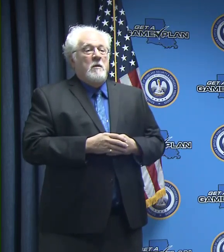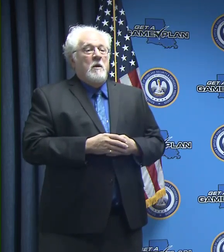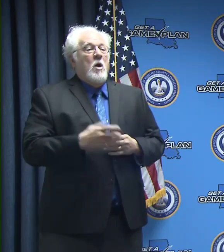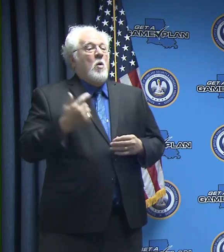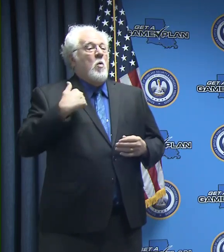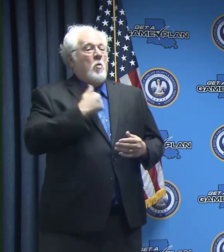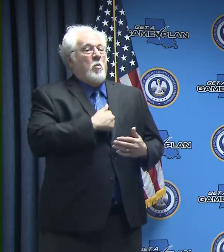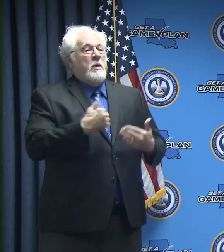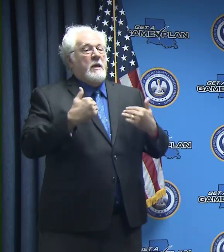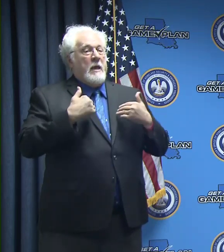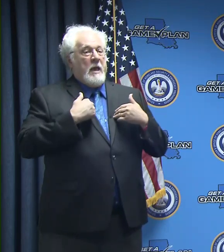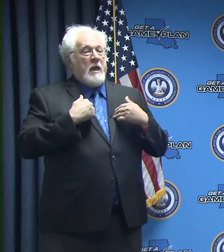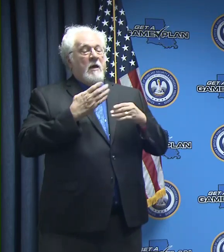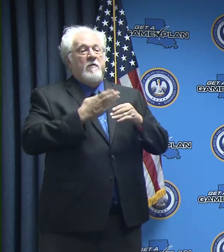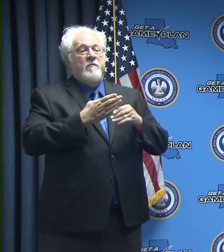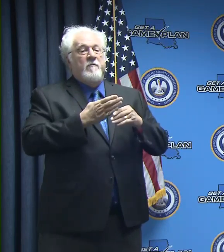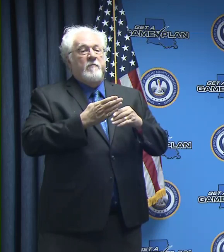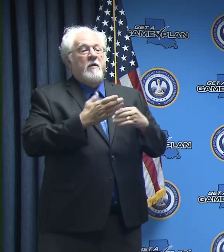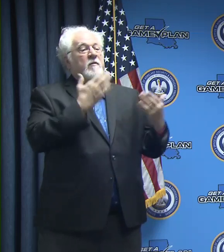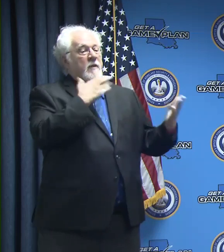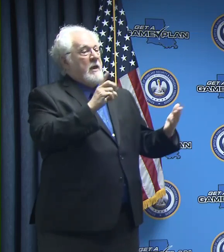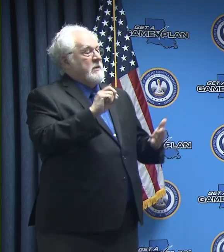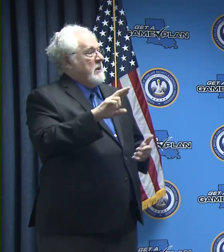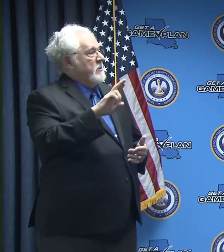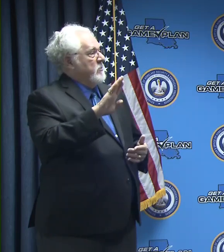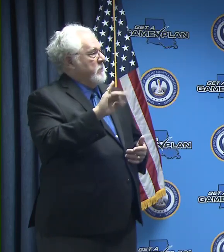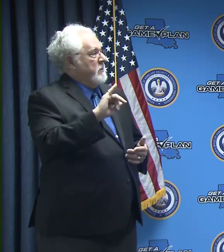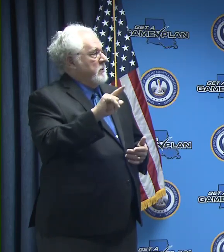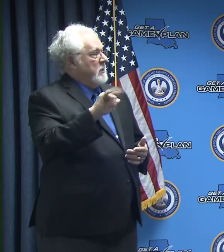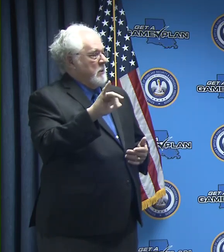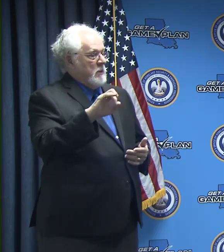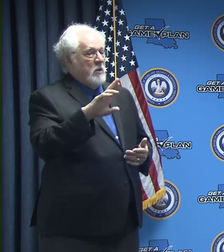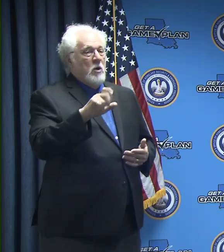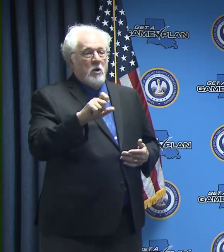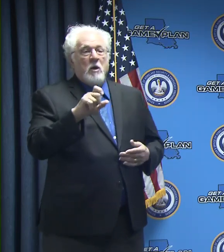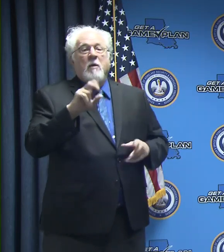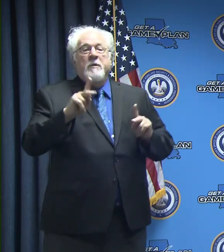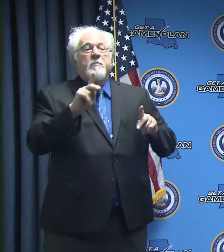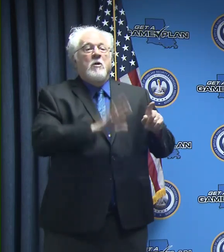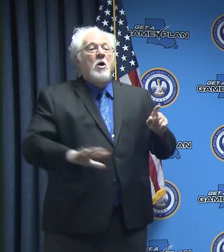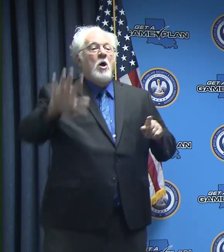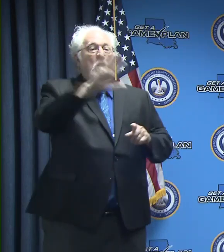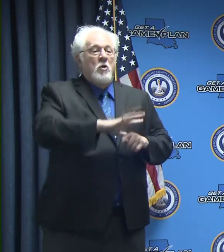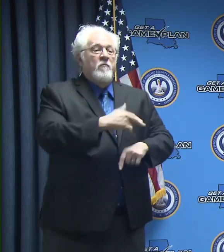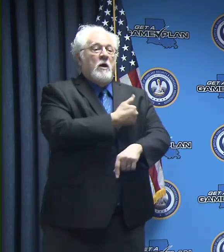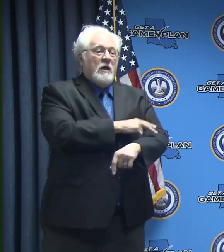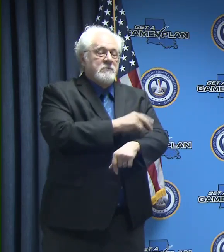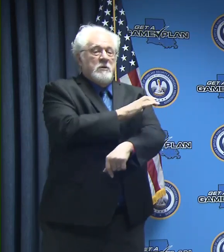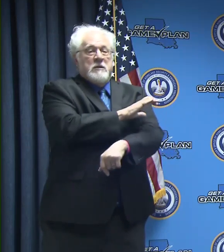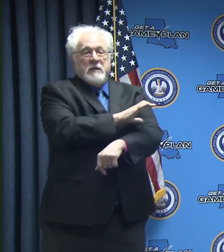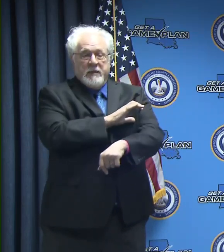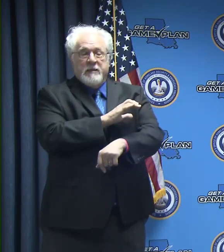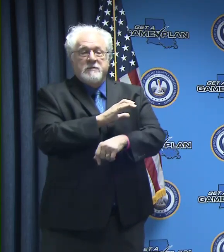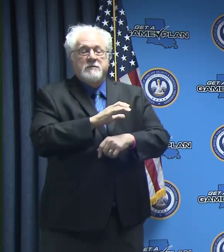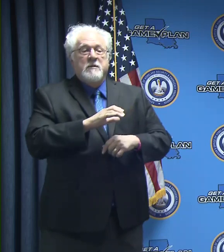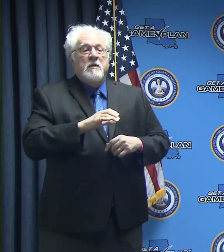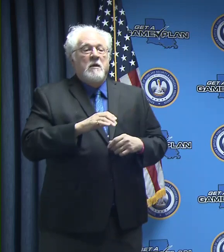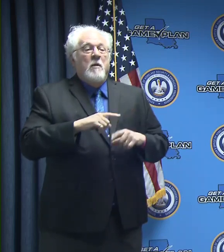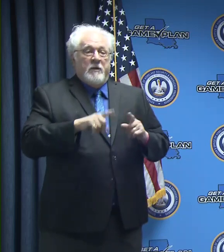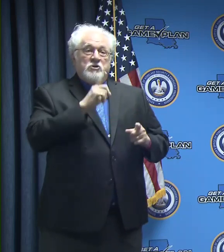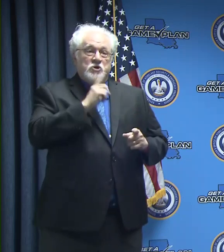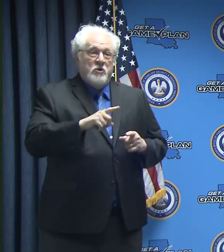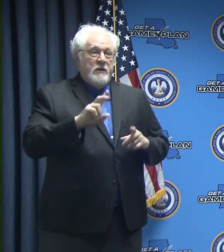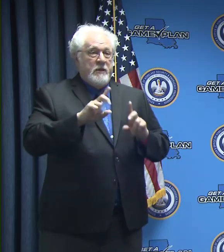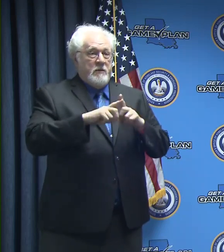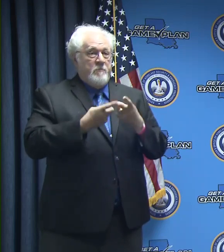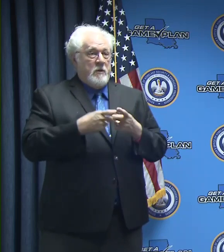We have completed it, and I want to thank Dr. Alex Bu and all the people across Louisiana, hospitals, clinics, but certainly the